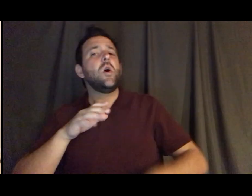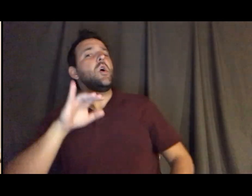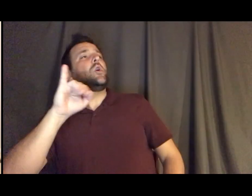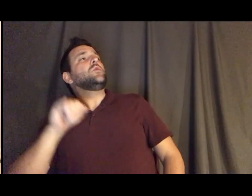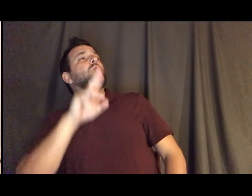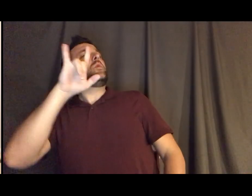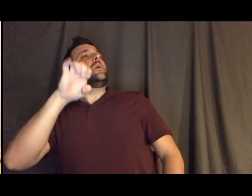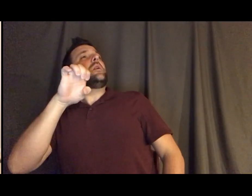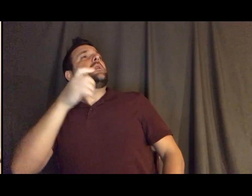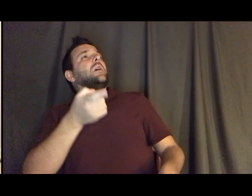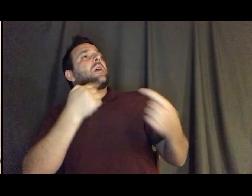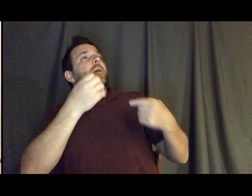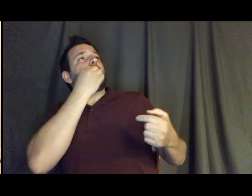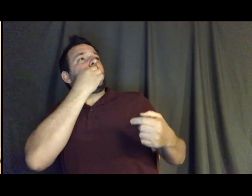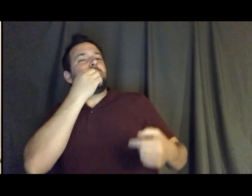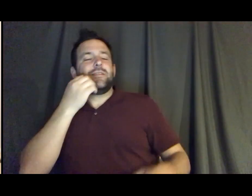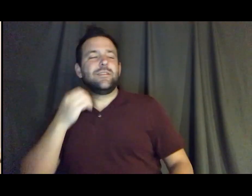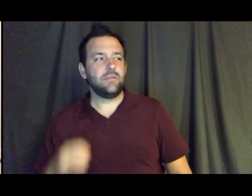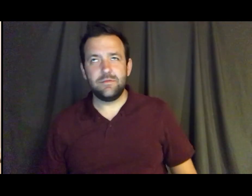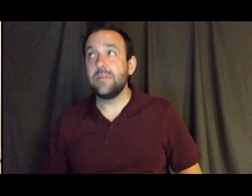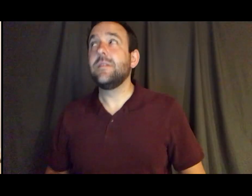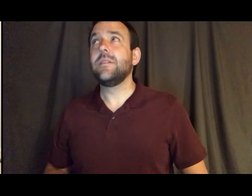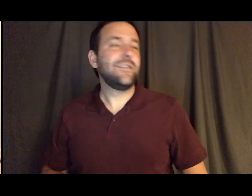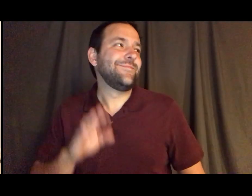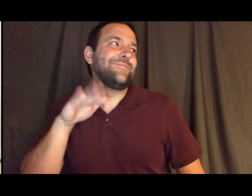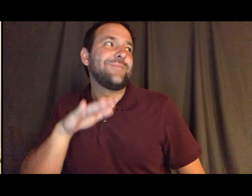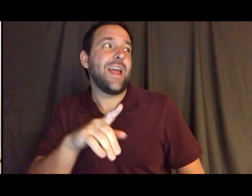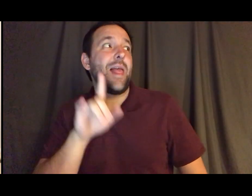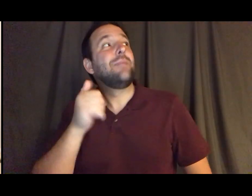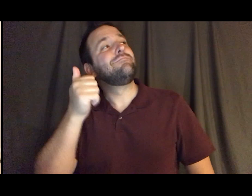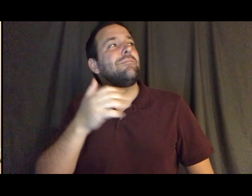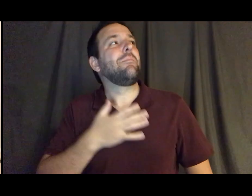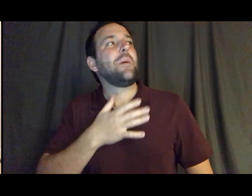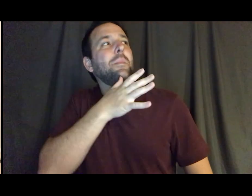mother," said Julie. Then someone called, "David!"